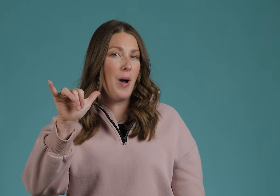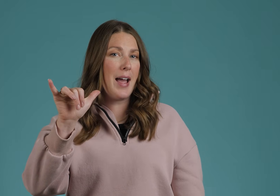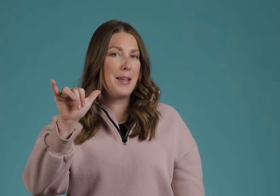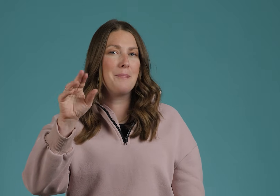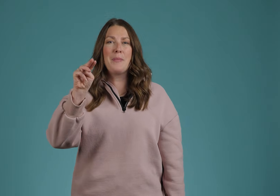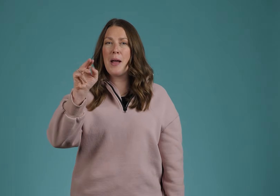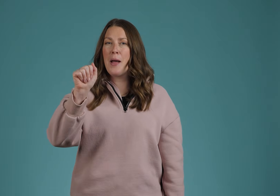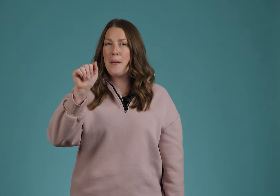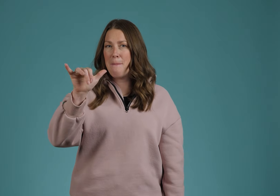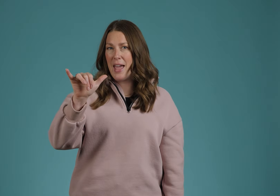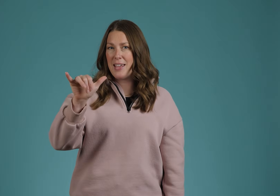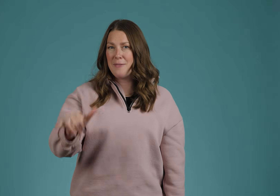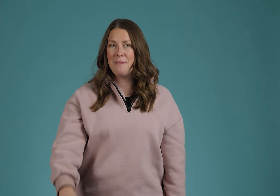M-A-Y. May.